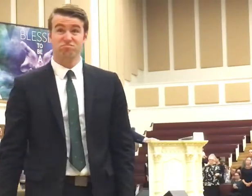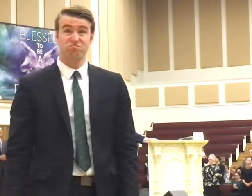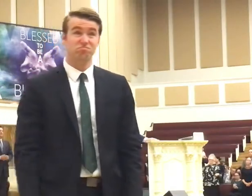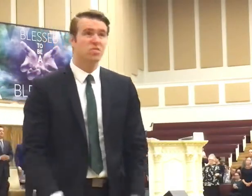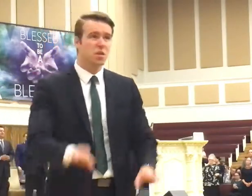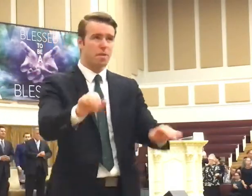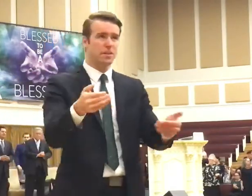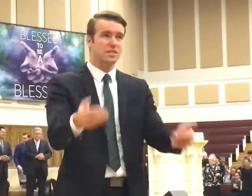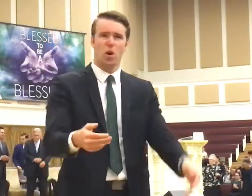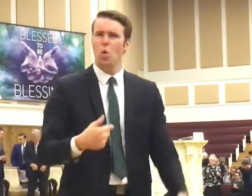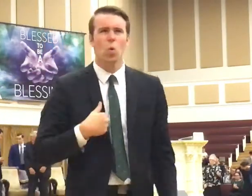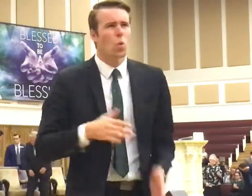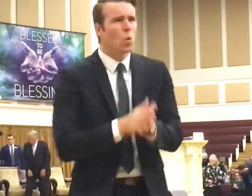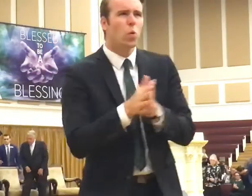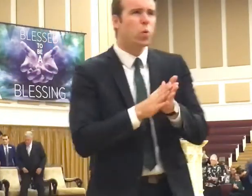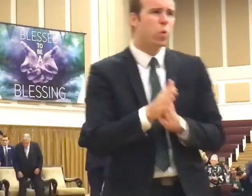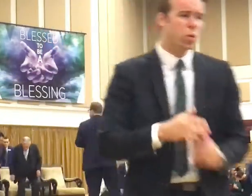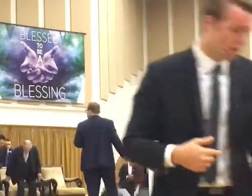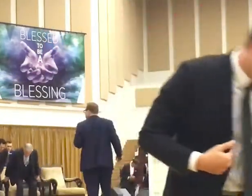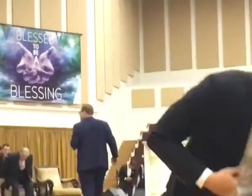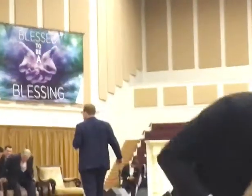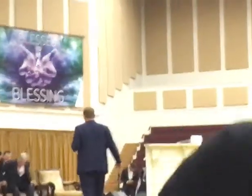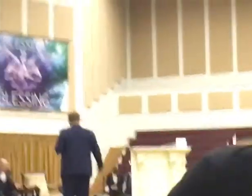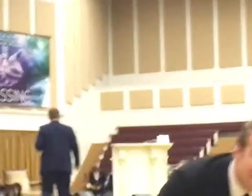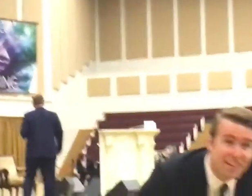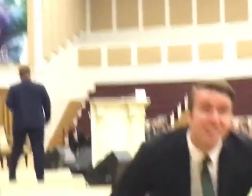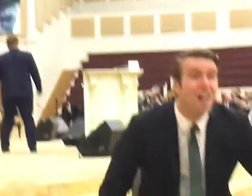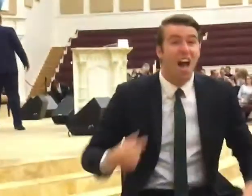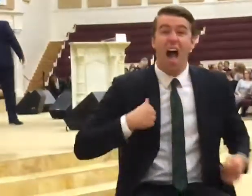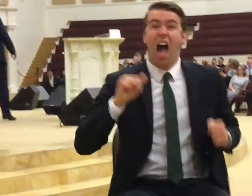You may be seated. Boy, I only preached 3 hours. I ain't even got it.